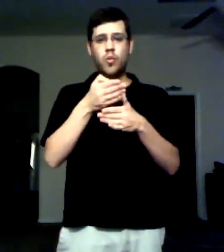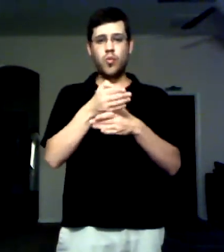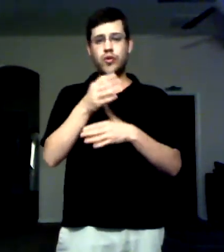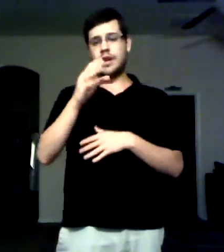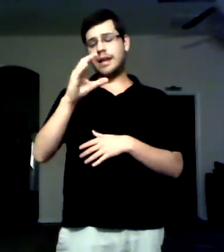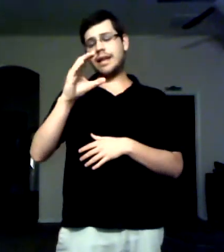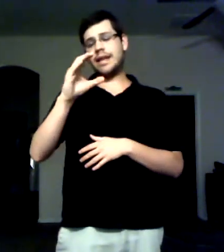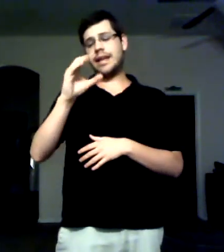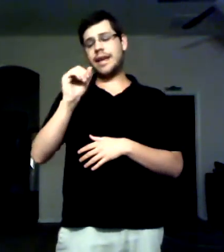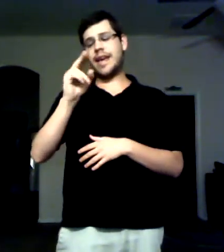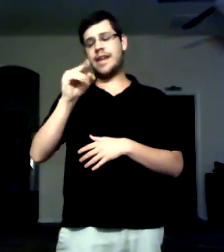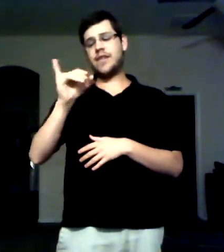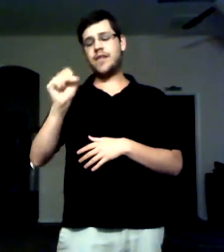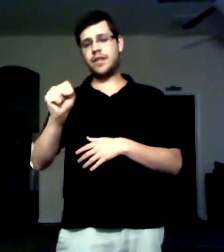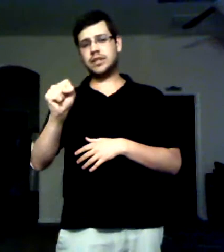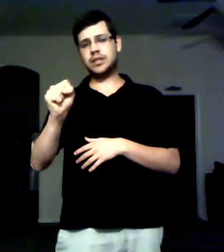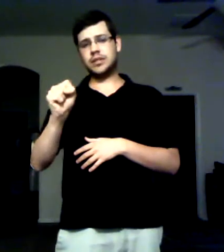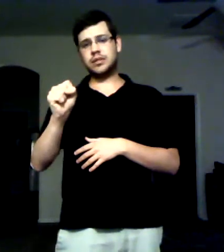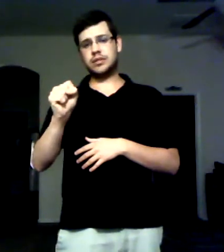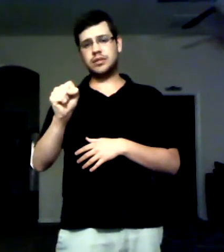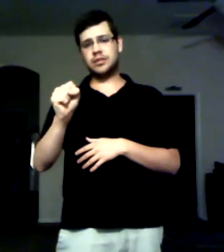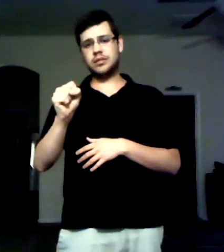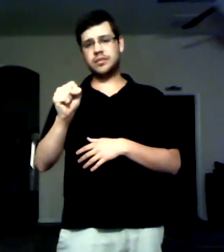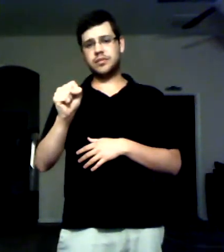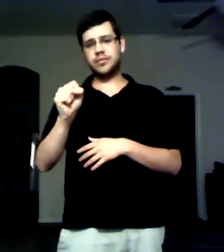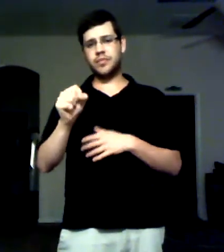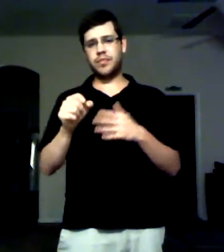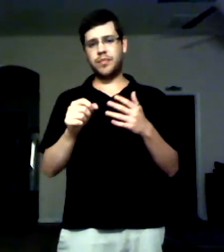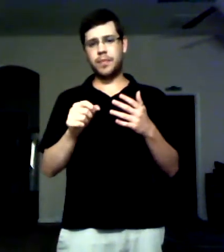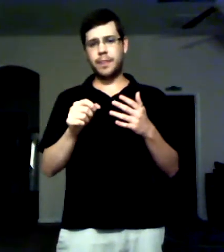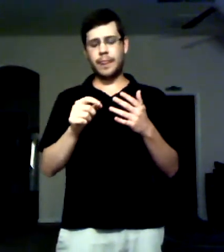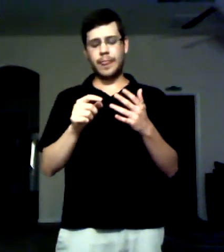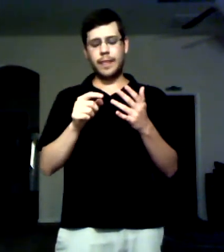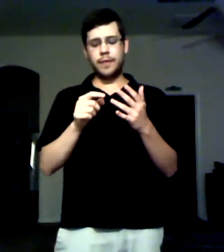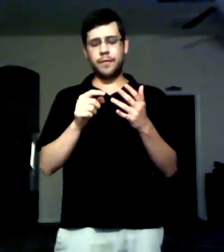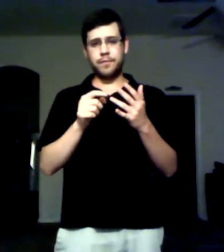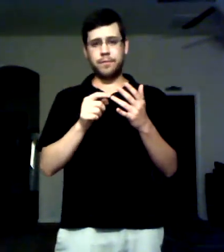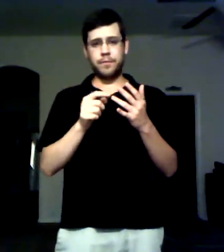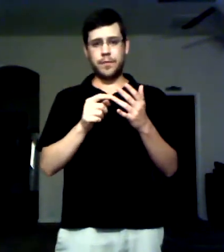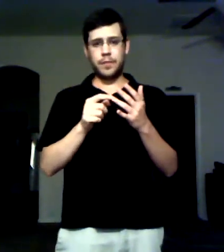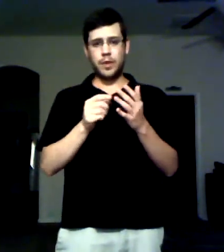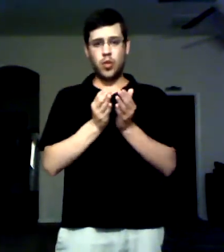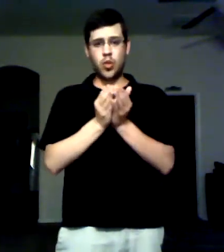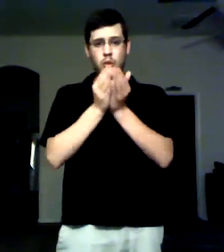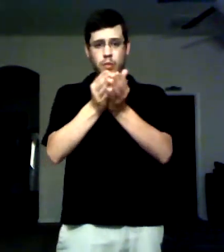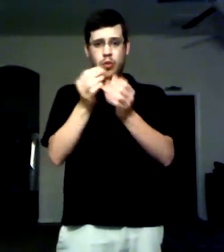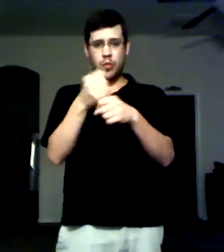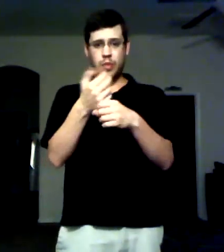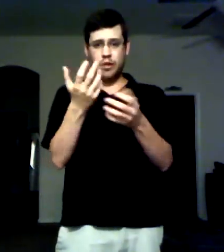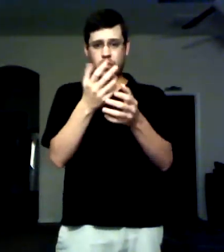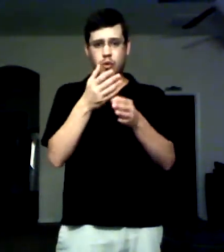a lot of the boats were made of around the turn of the century, and it's a skin, essentially. The canvas is a skin stretched around